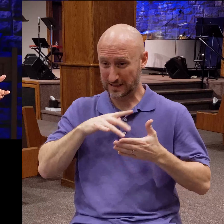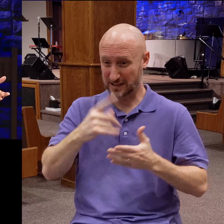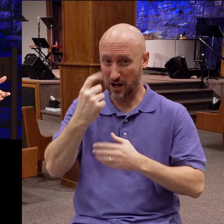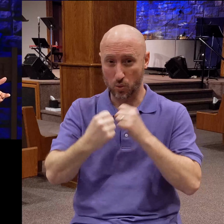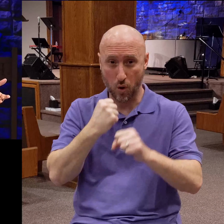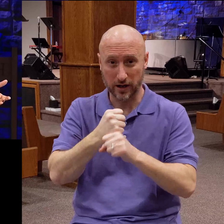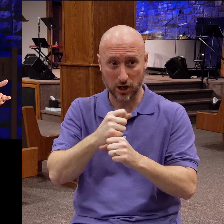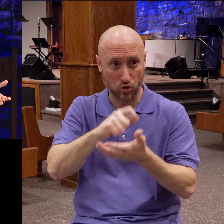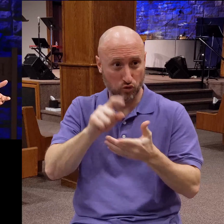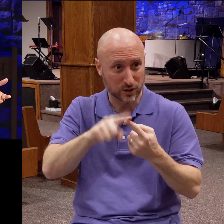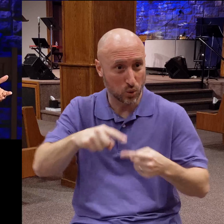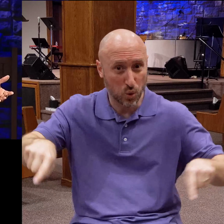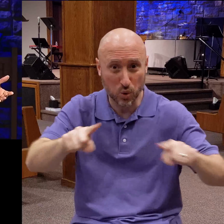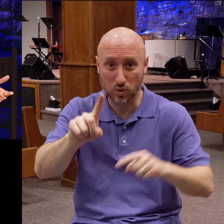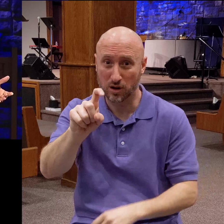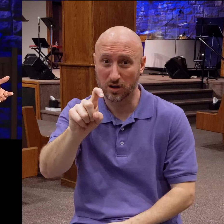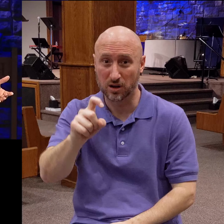year. Was it written to you?